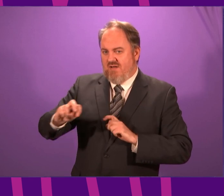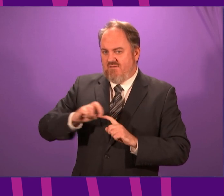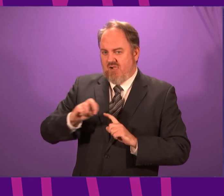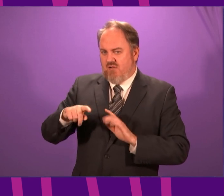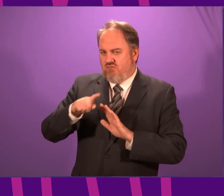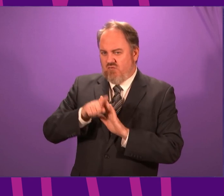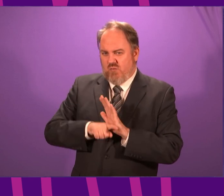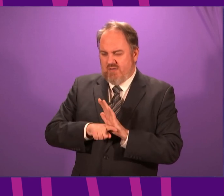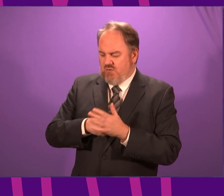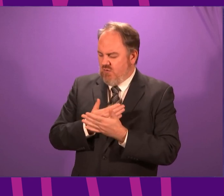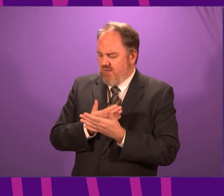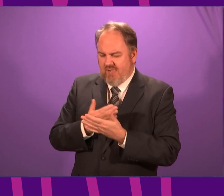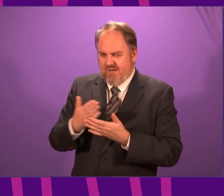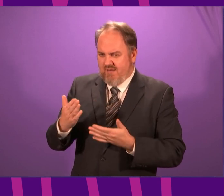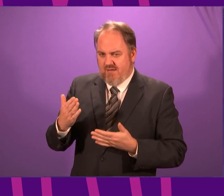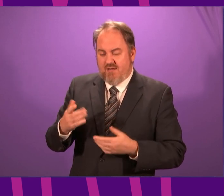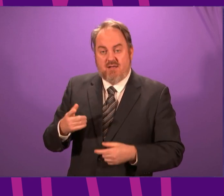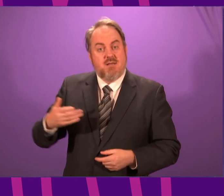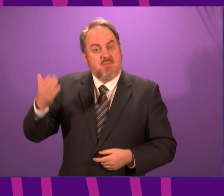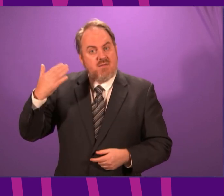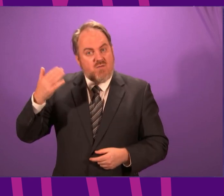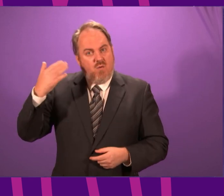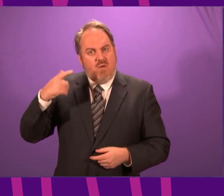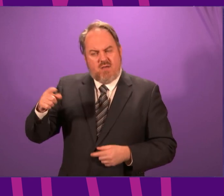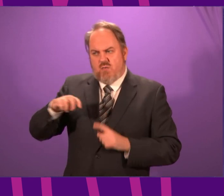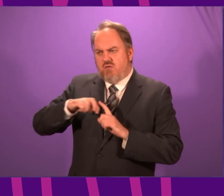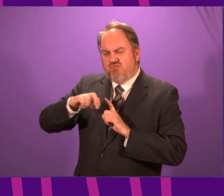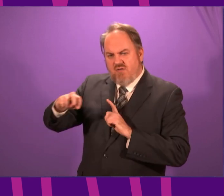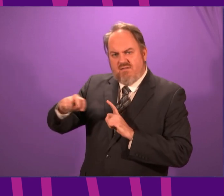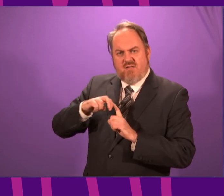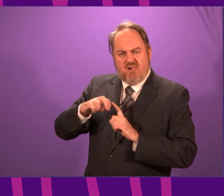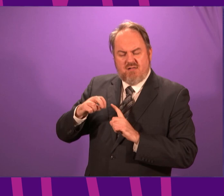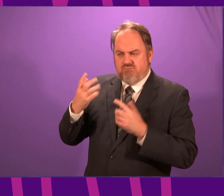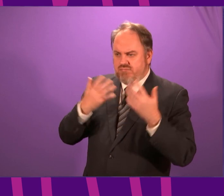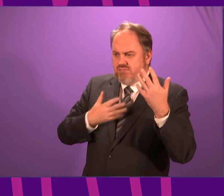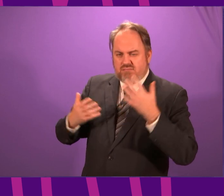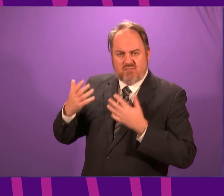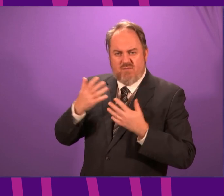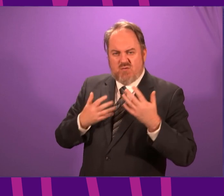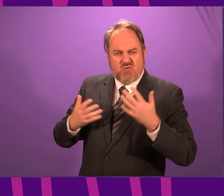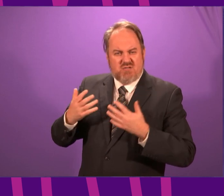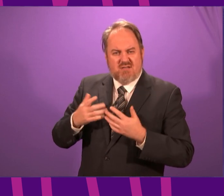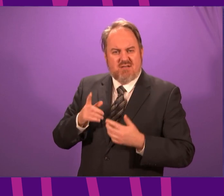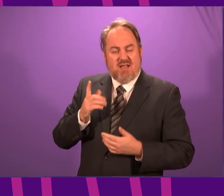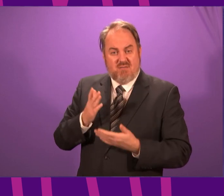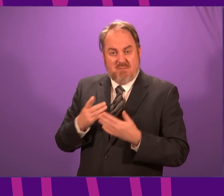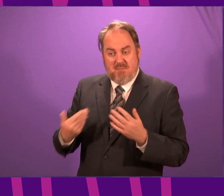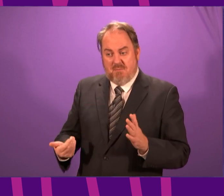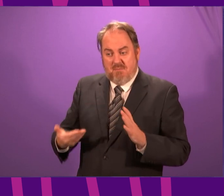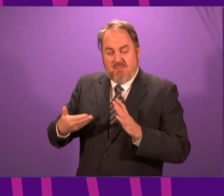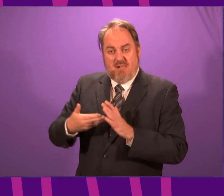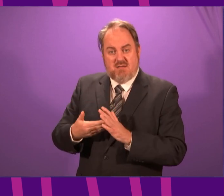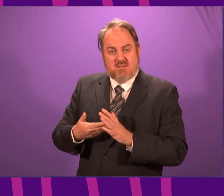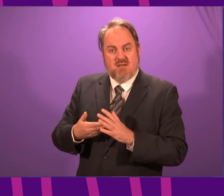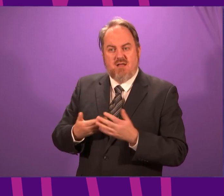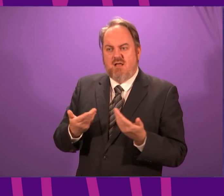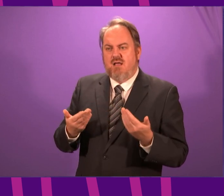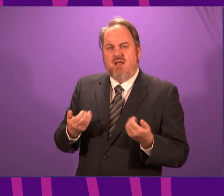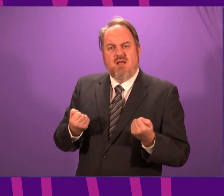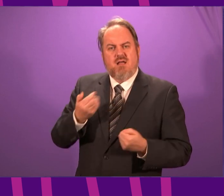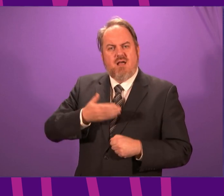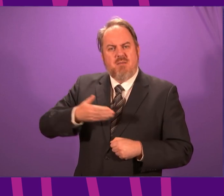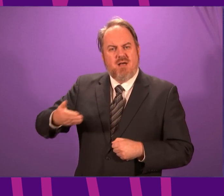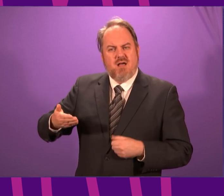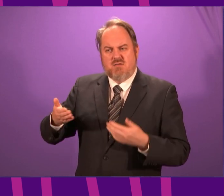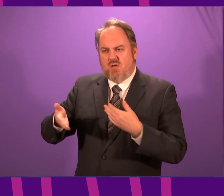clear. There were real problems with travel restrictions previously, and that, coupled with the closure of car parks and